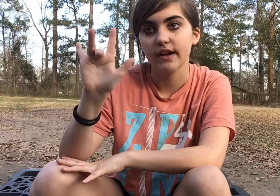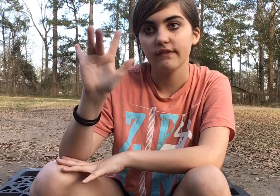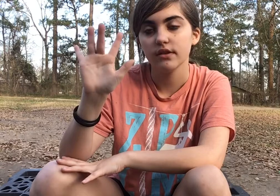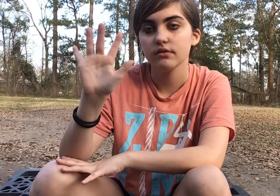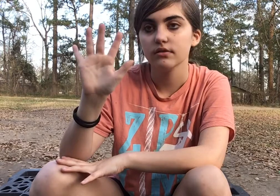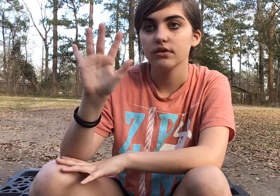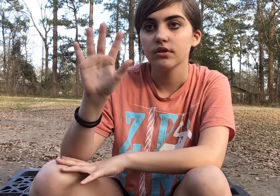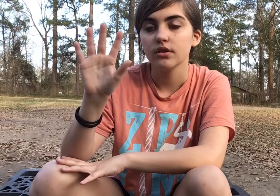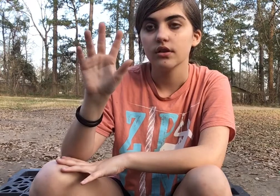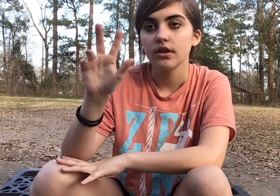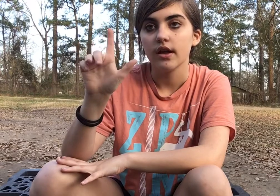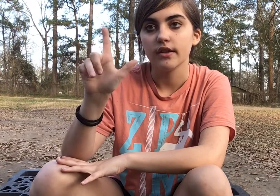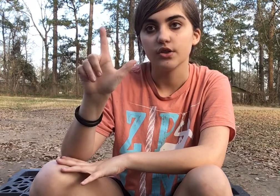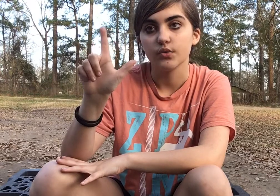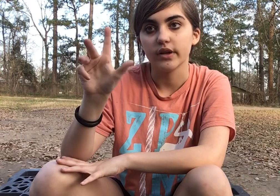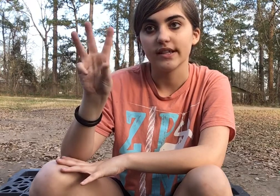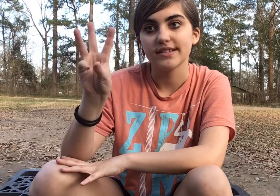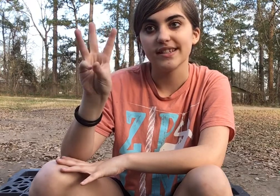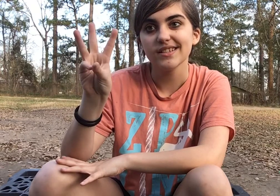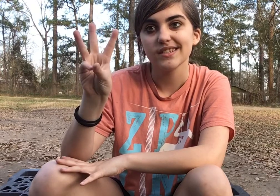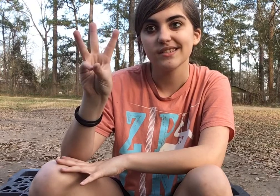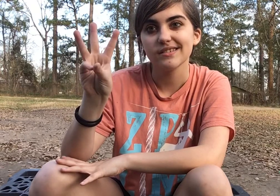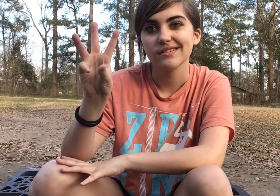25. And then 26.